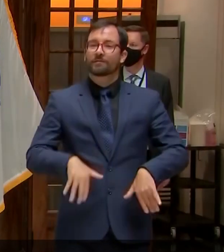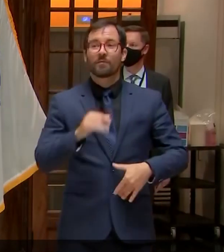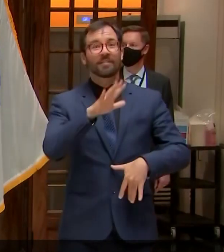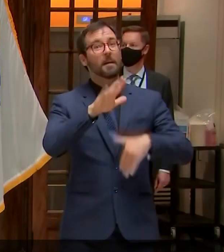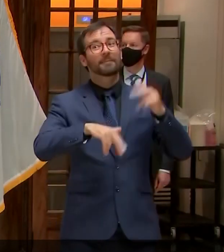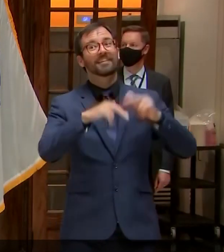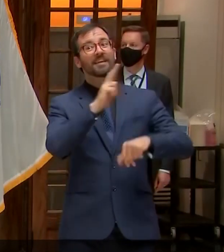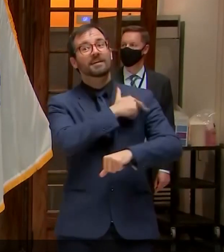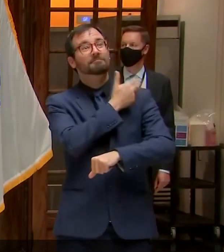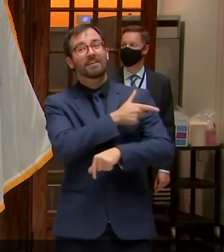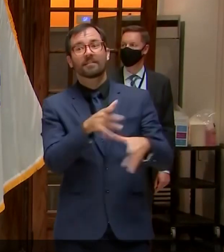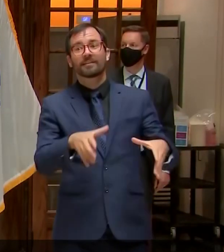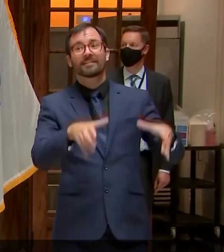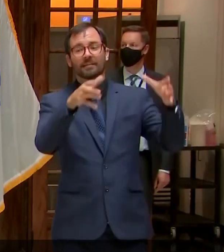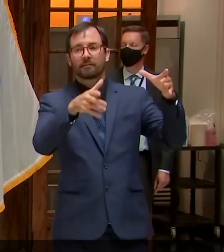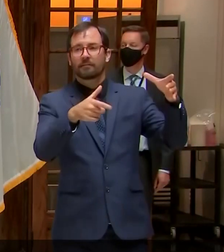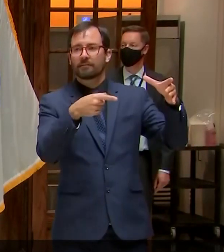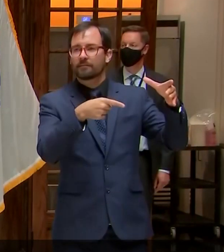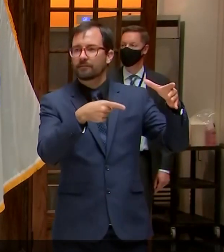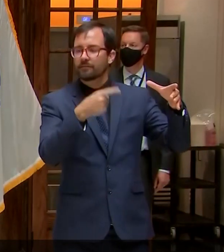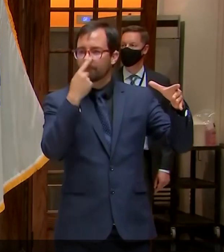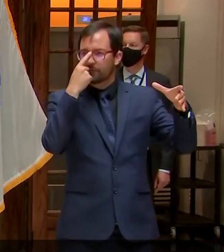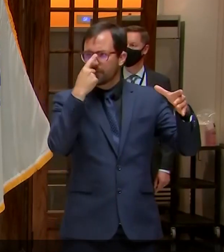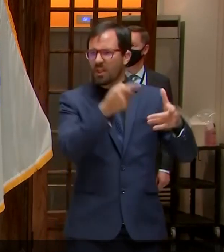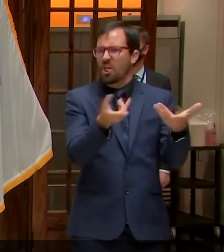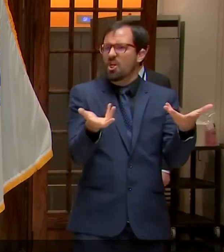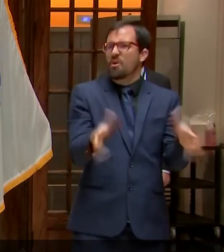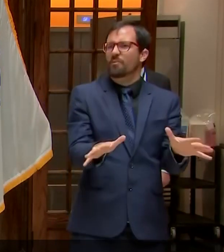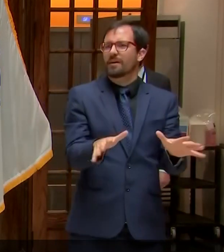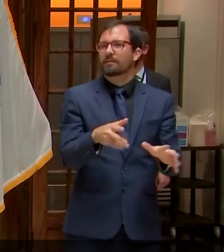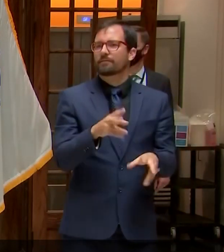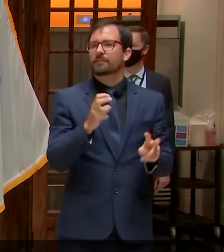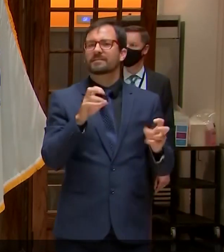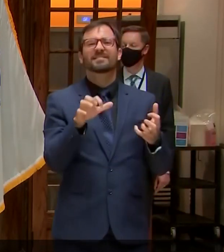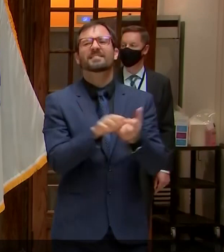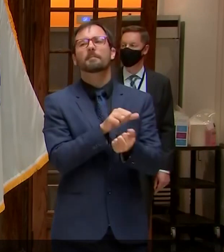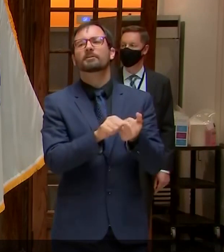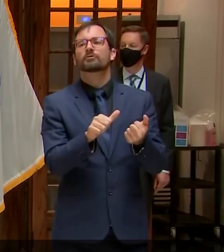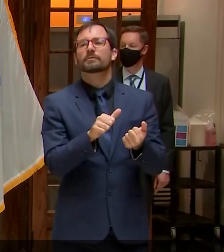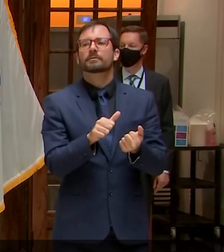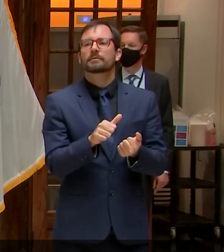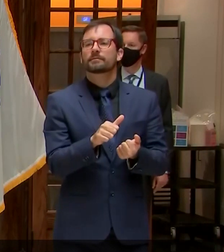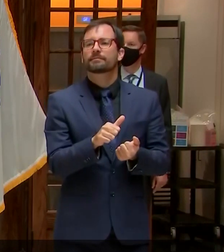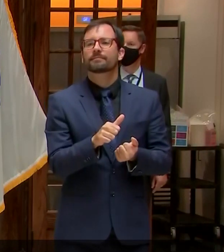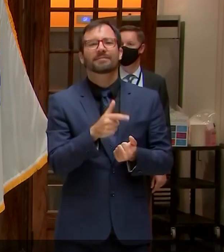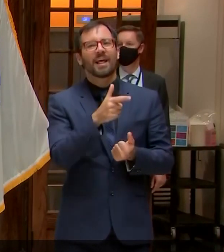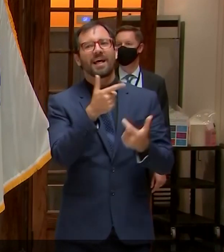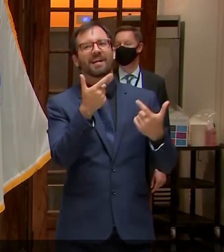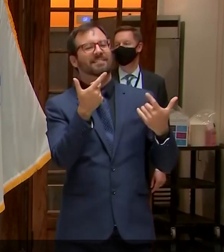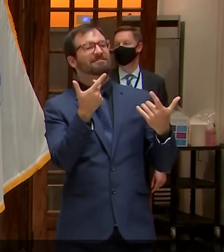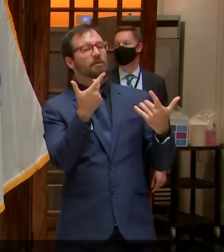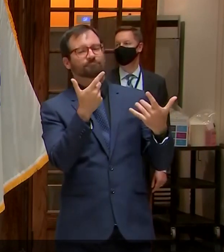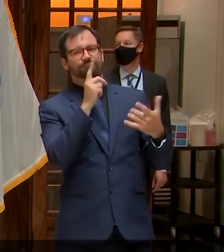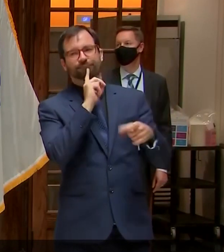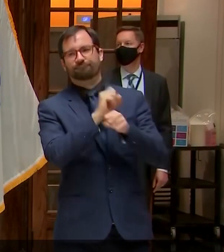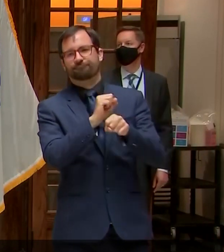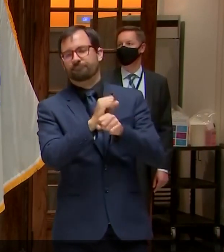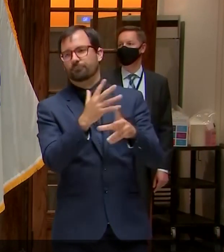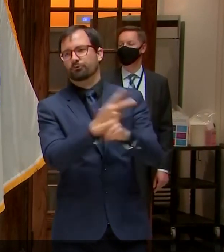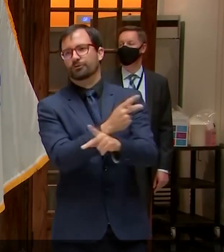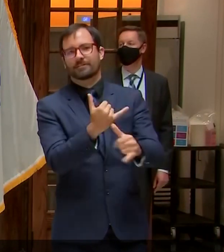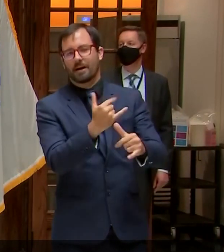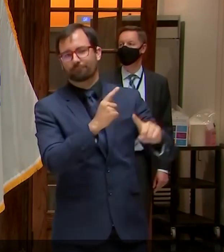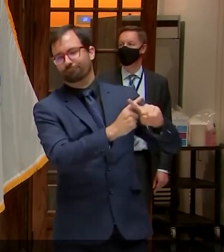been either considered to be significantly damaged or condemned. And our first objective was to make sure we worked with